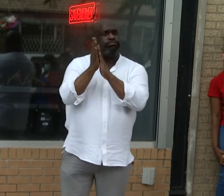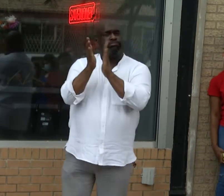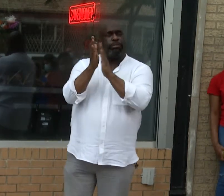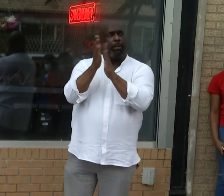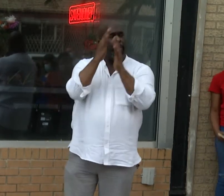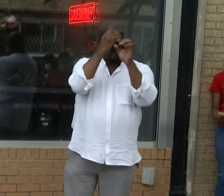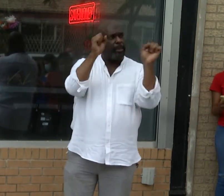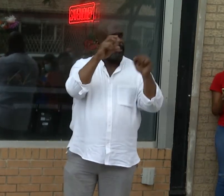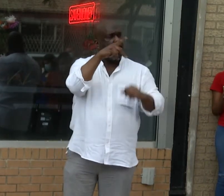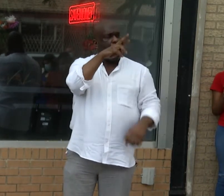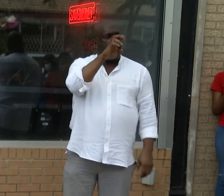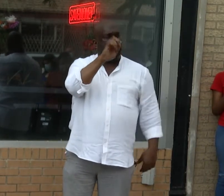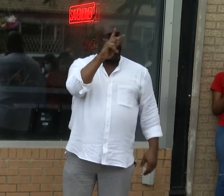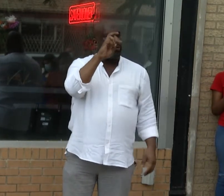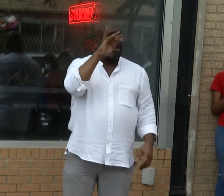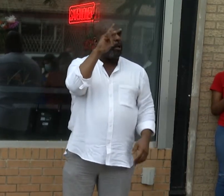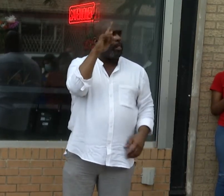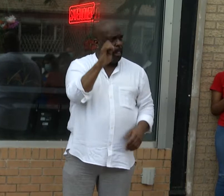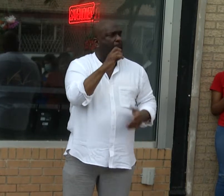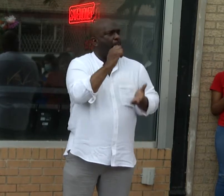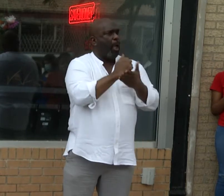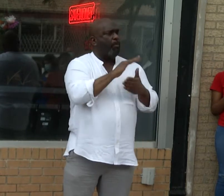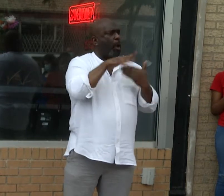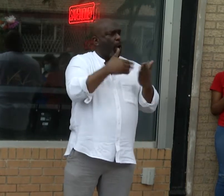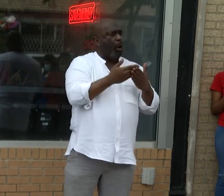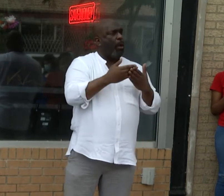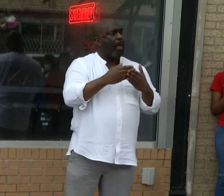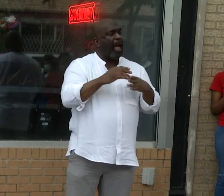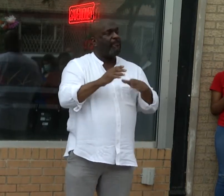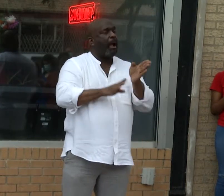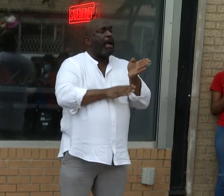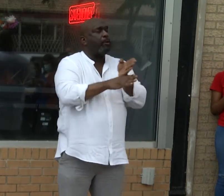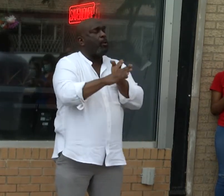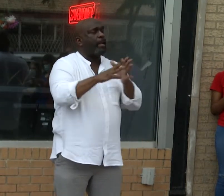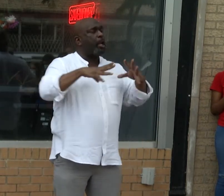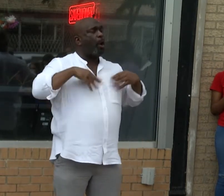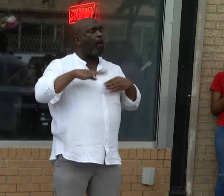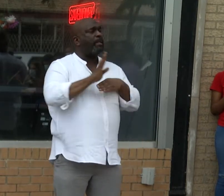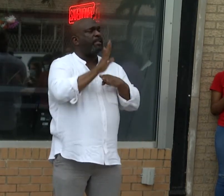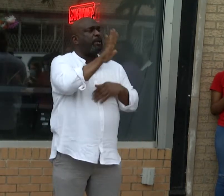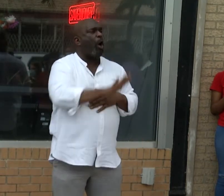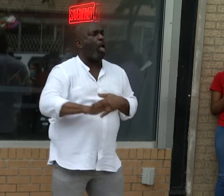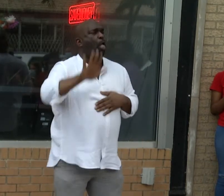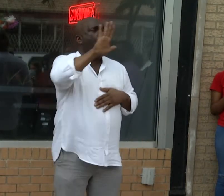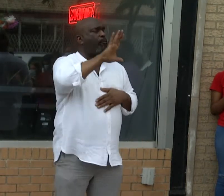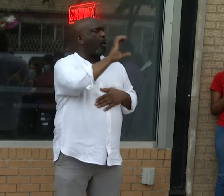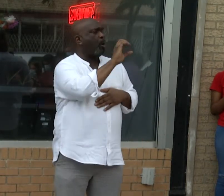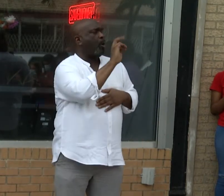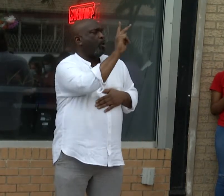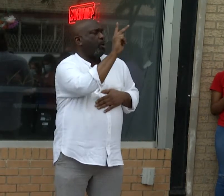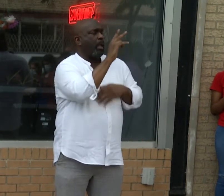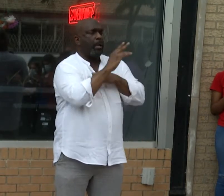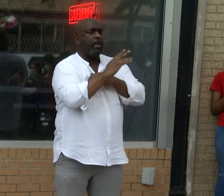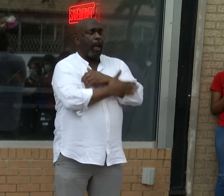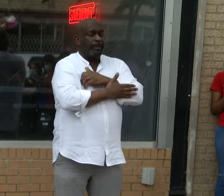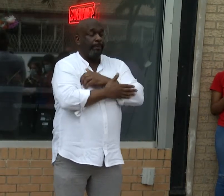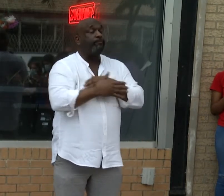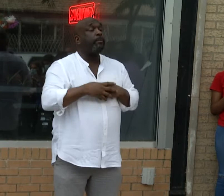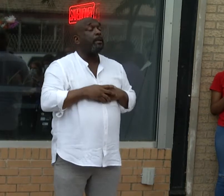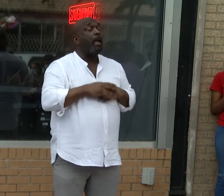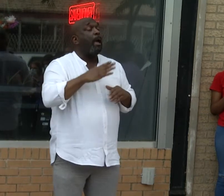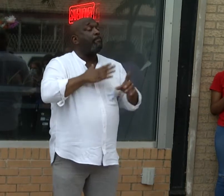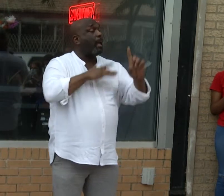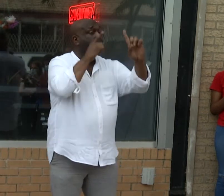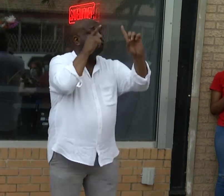terms of providing technical assistance to all of our minority-owned businesses in suburban Cook. The mission of my organization is